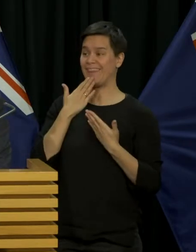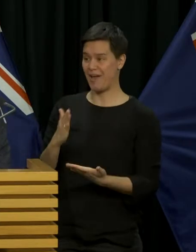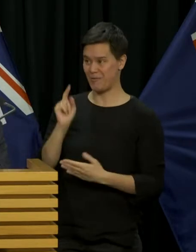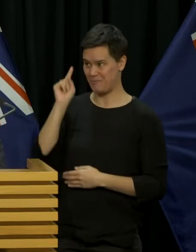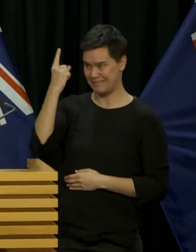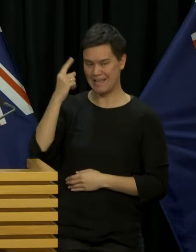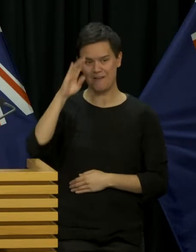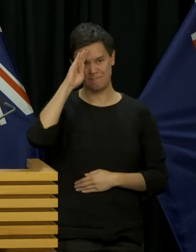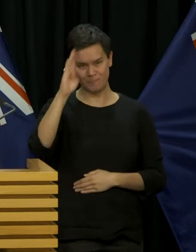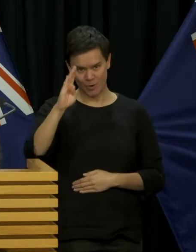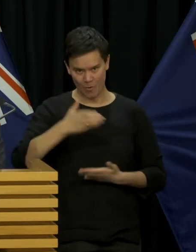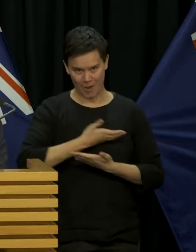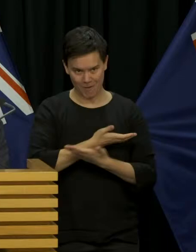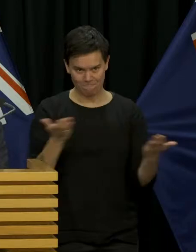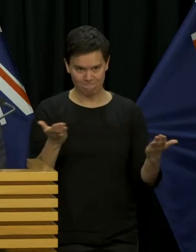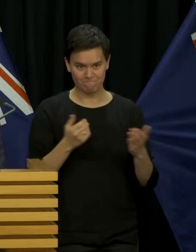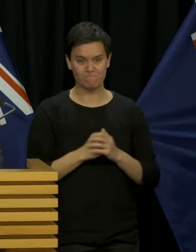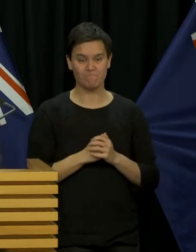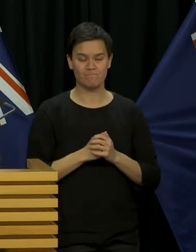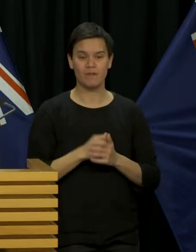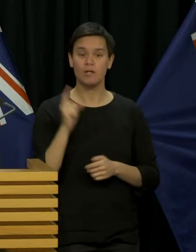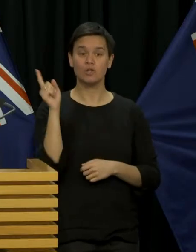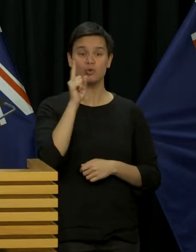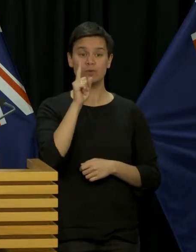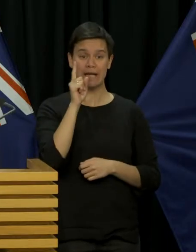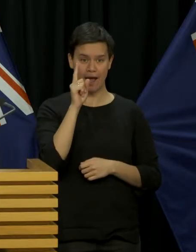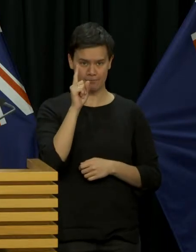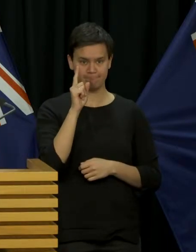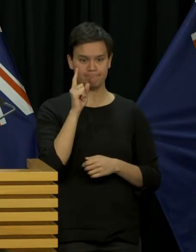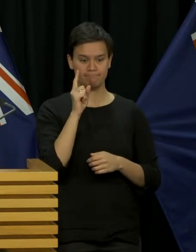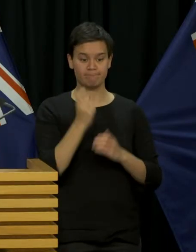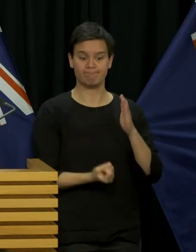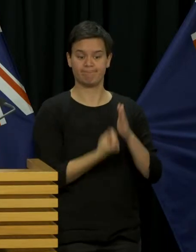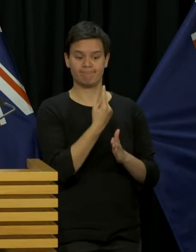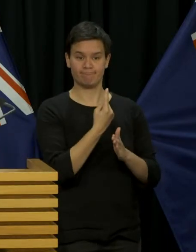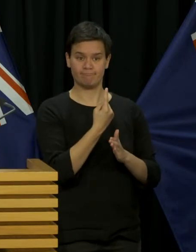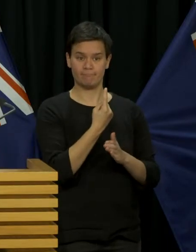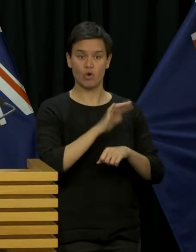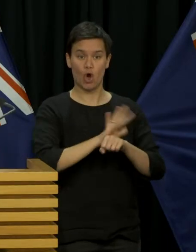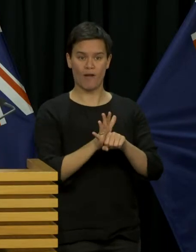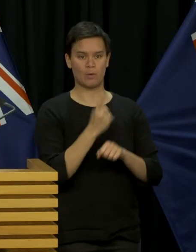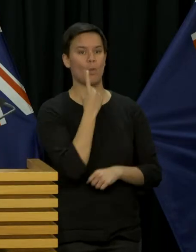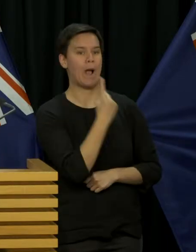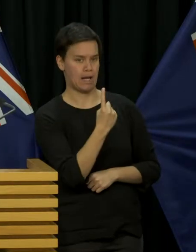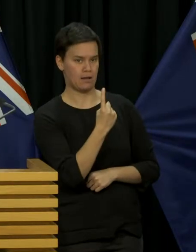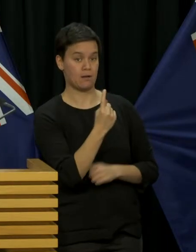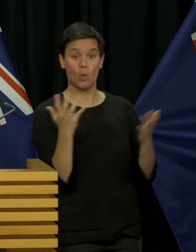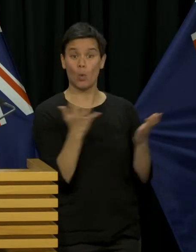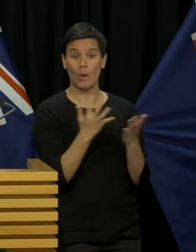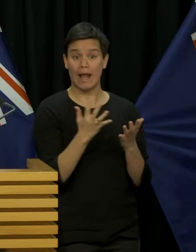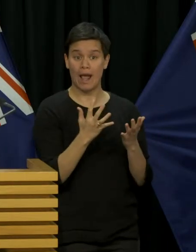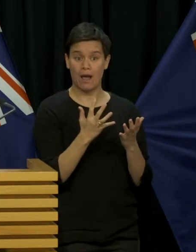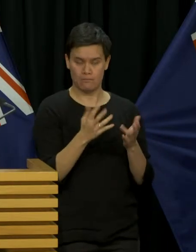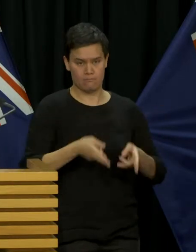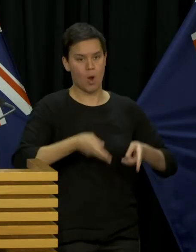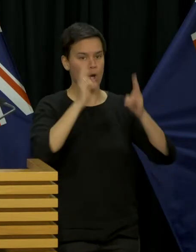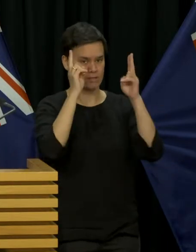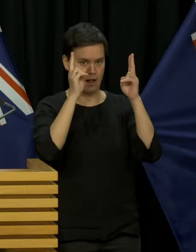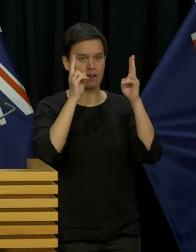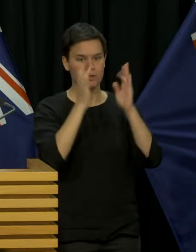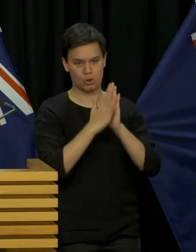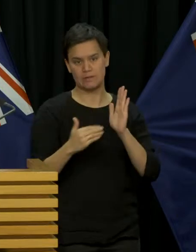Minister. Kia ora koutou katoa. So today we're reporting one new case of COVID-19 in a managed isolation facility in New